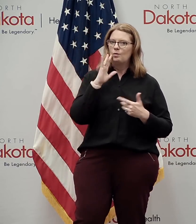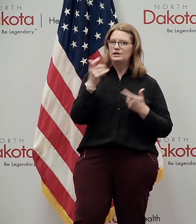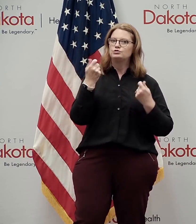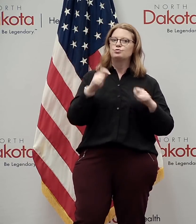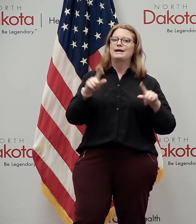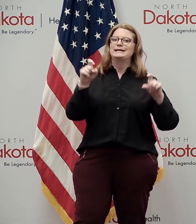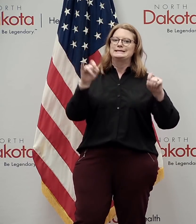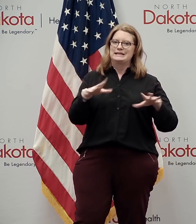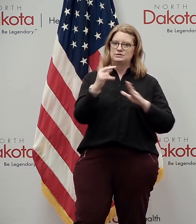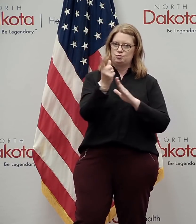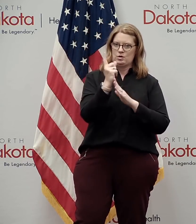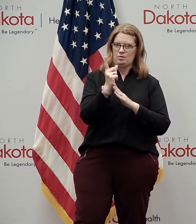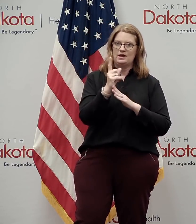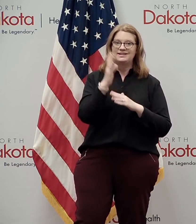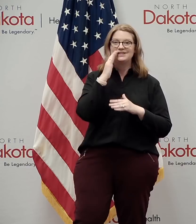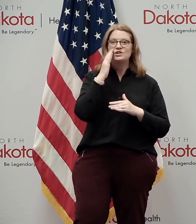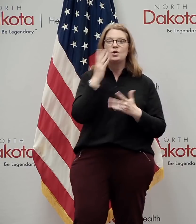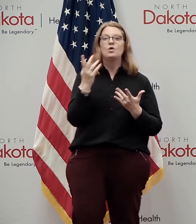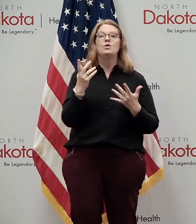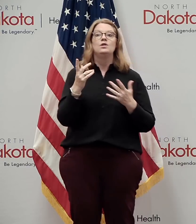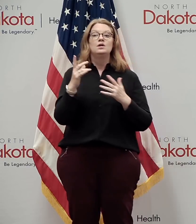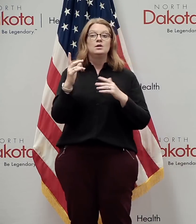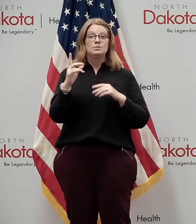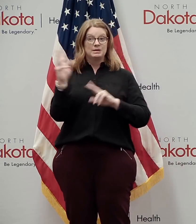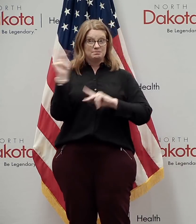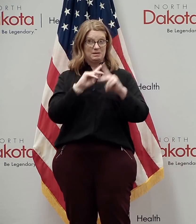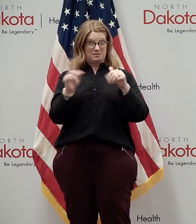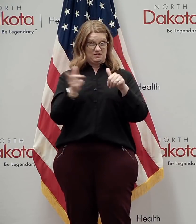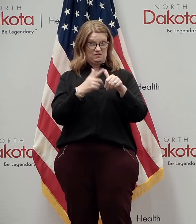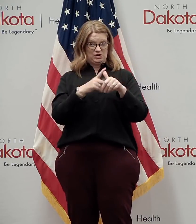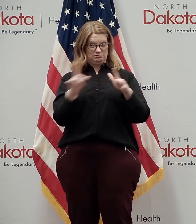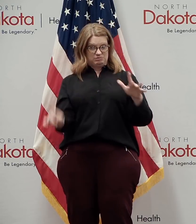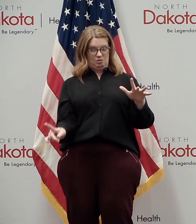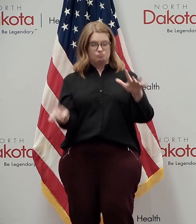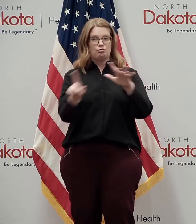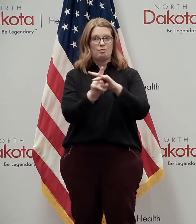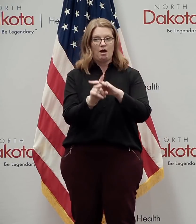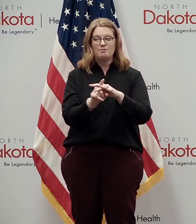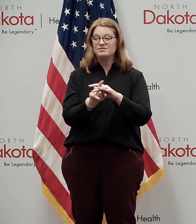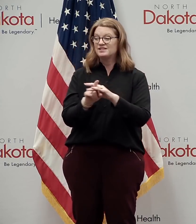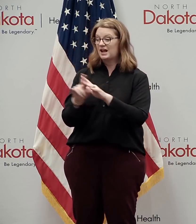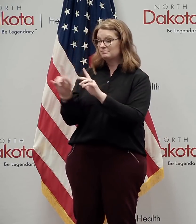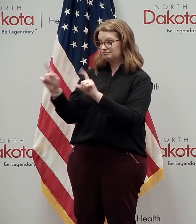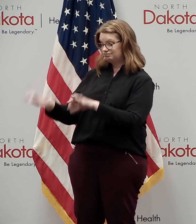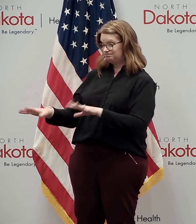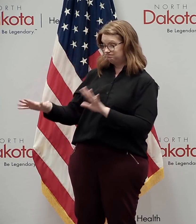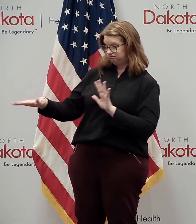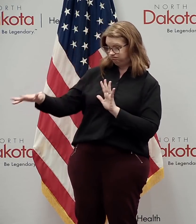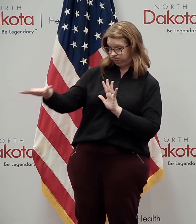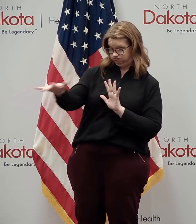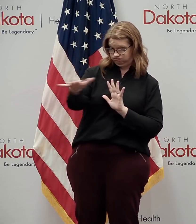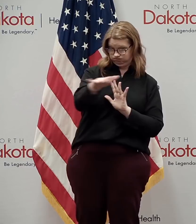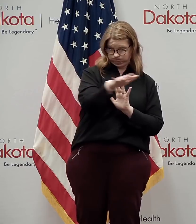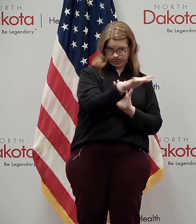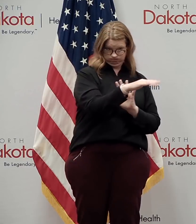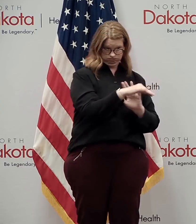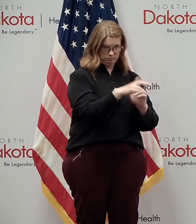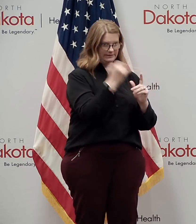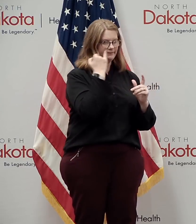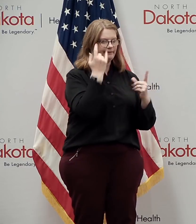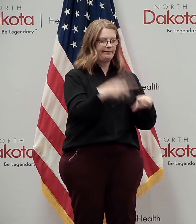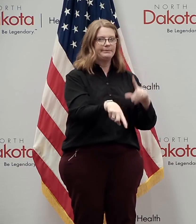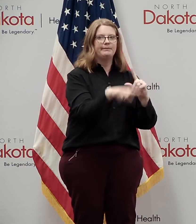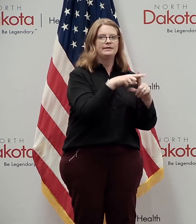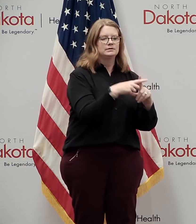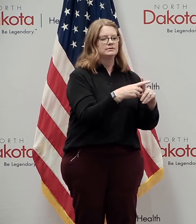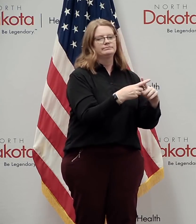the initial arrival, trying to knock things down and then ask them to, obviously, the positive test to then self-quarantine. But